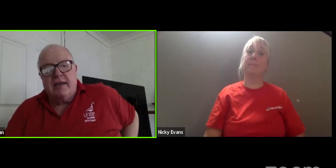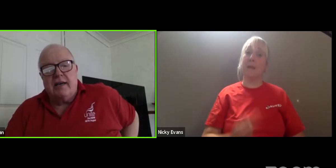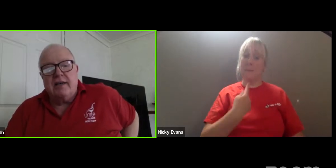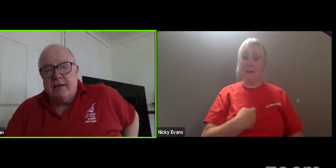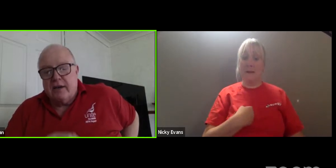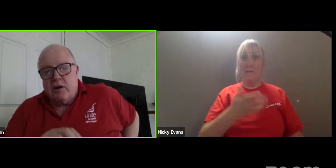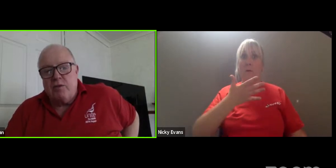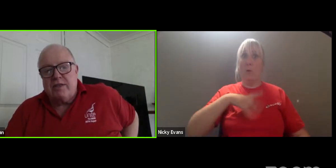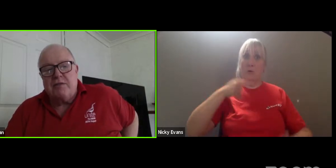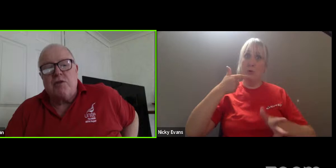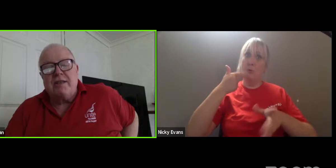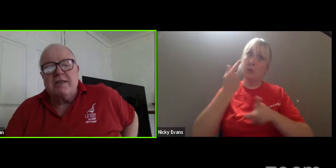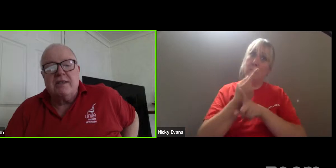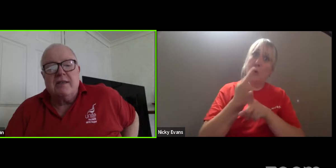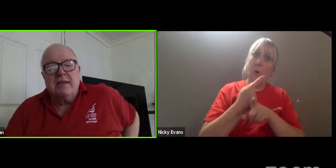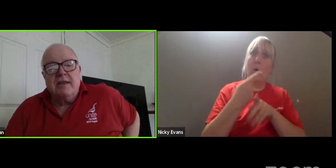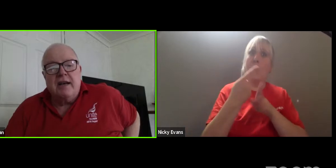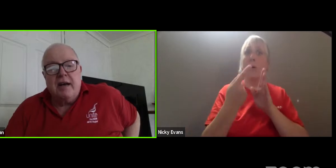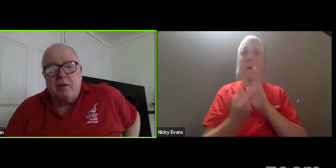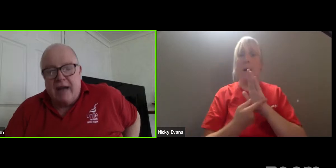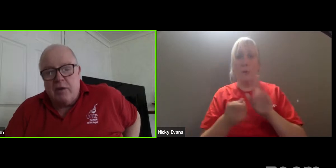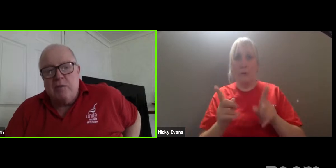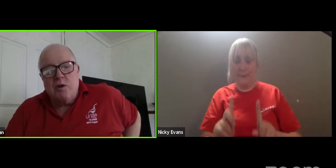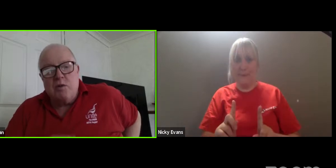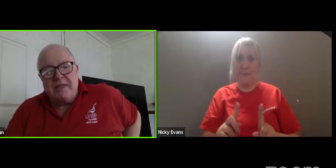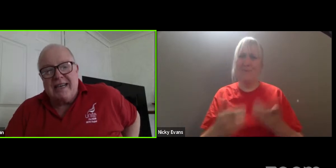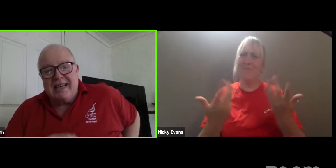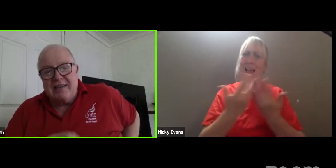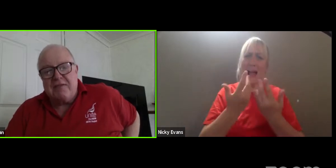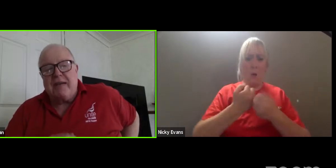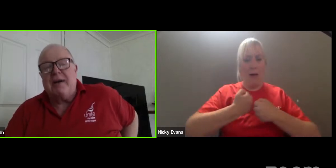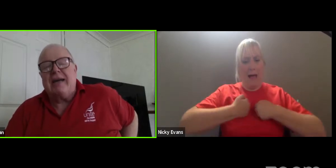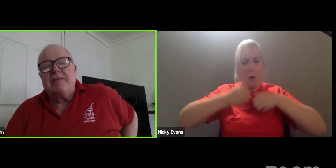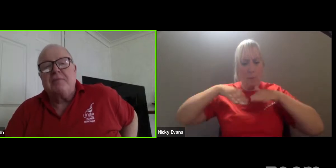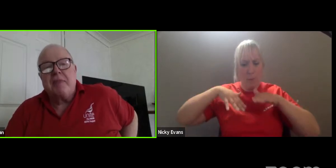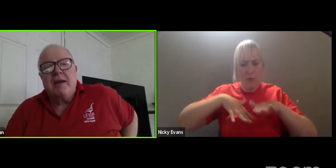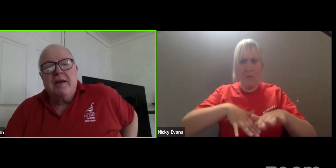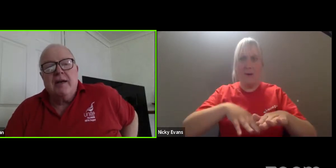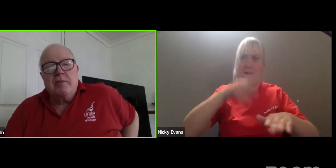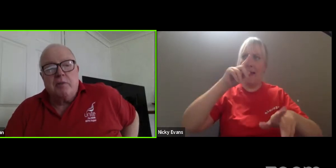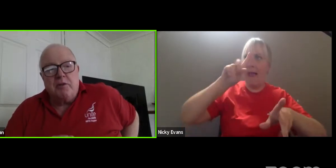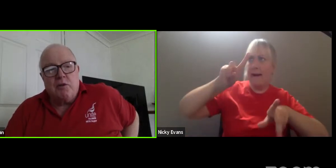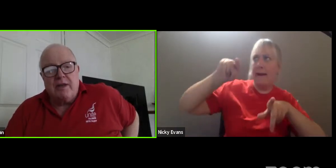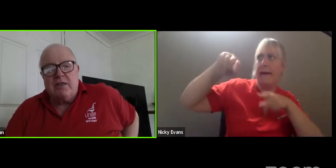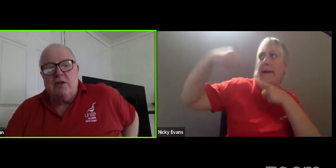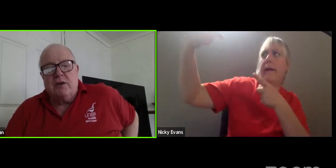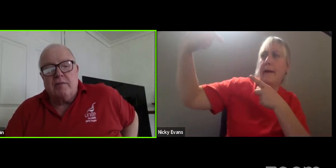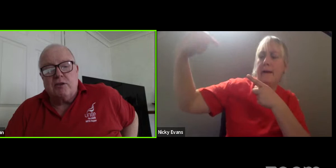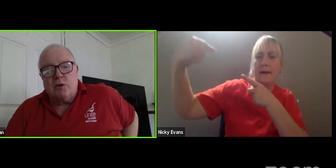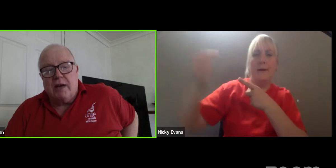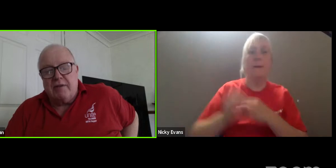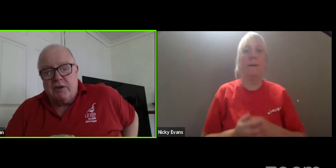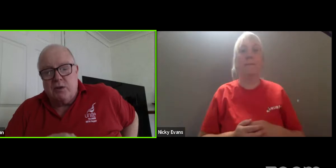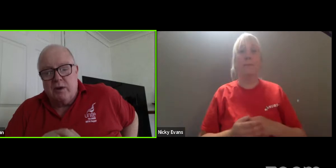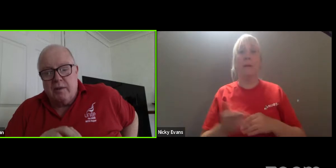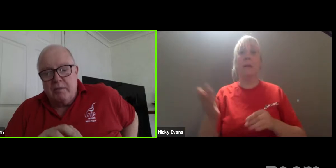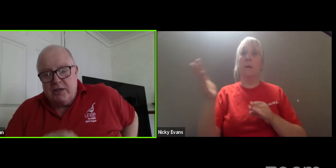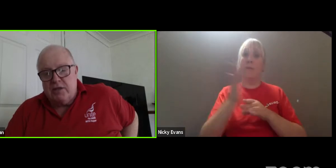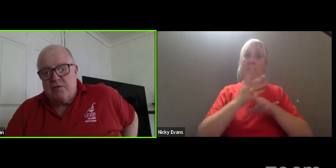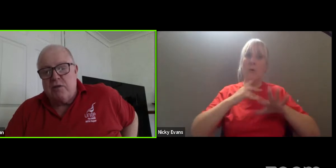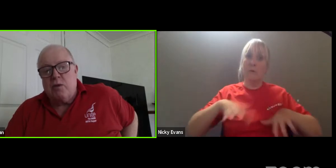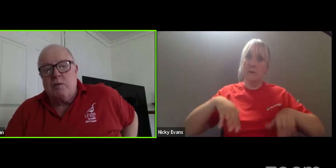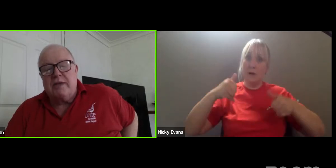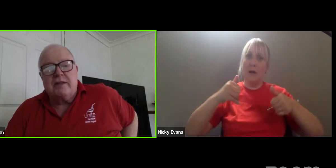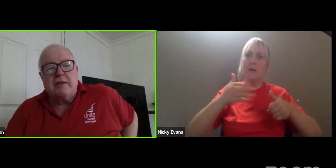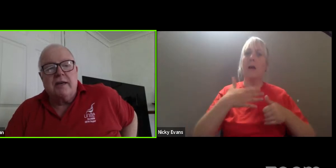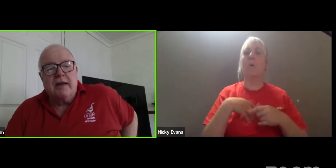tonight, comrades and friends, about how the movement can fight back. But before I do, I'm just going to have to mention